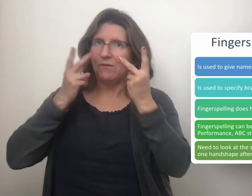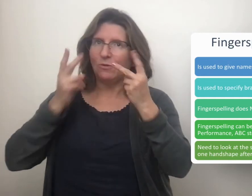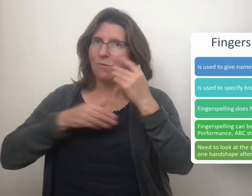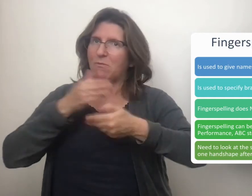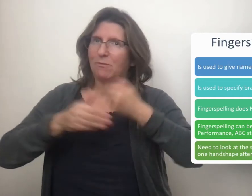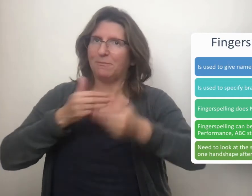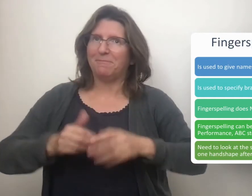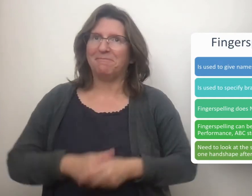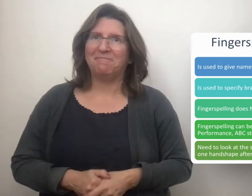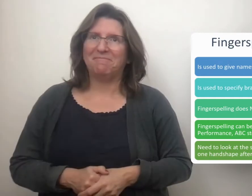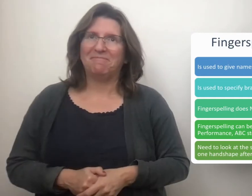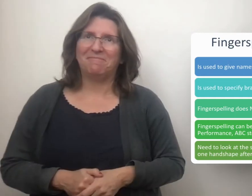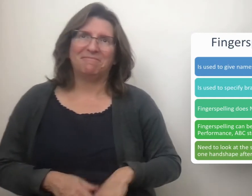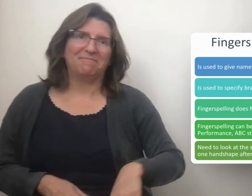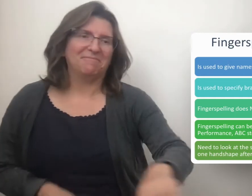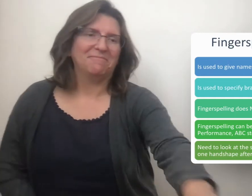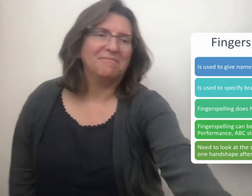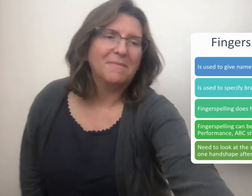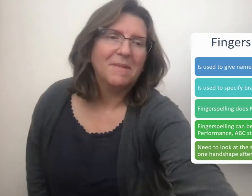different way to take in language.